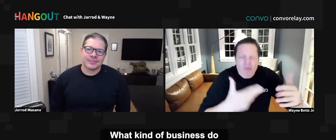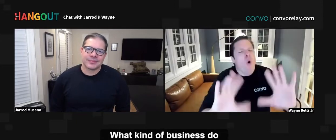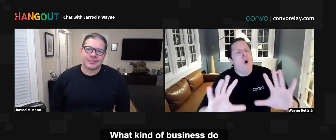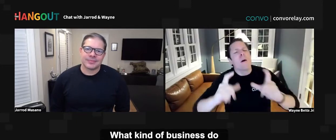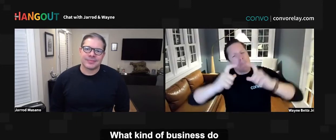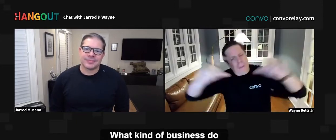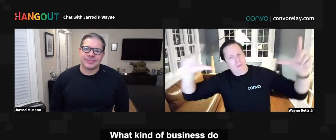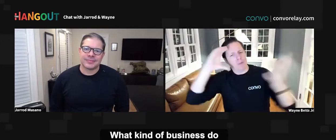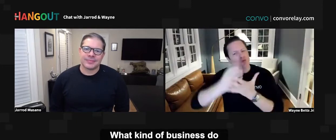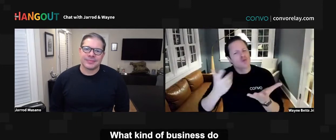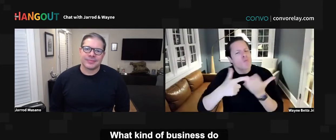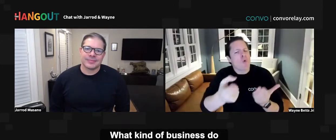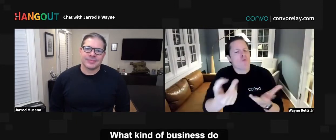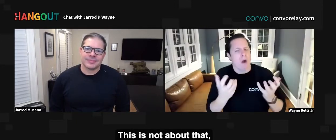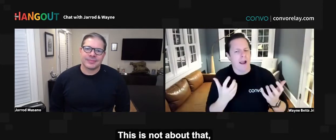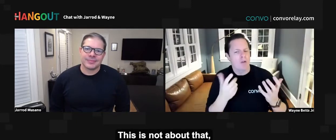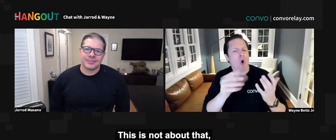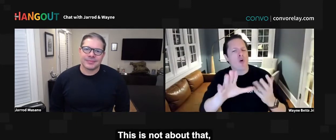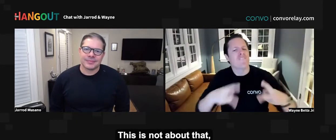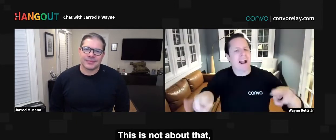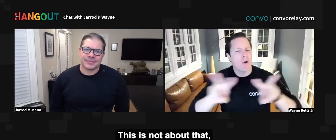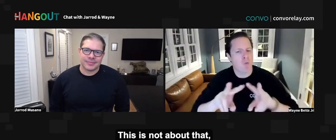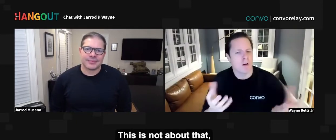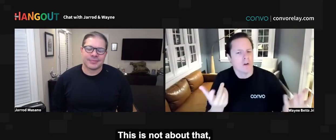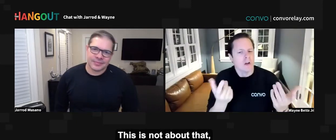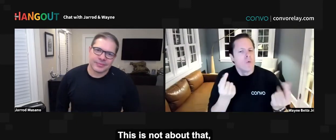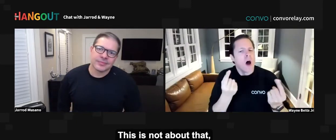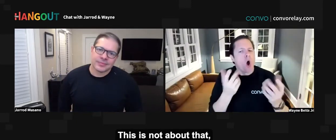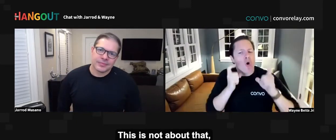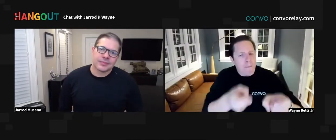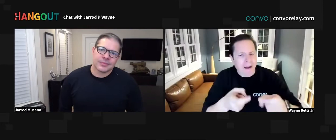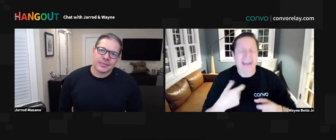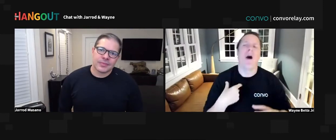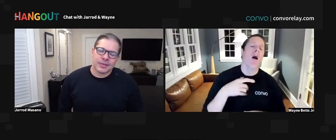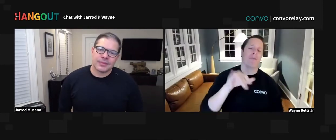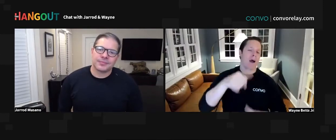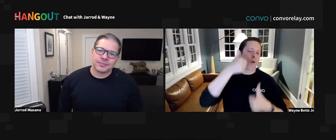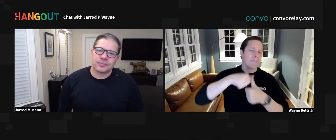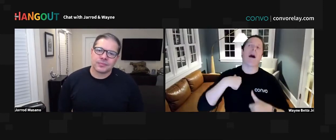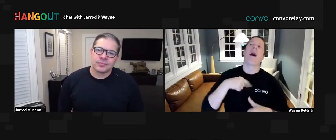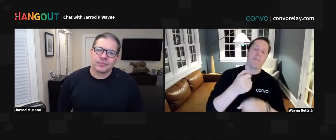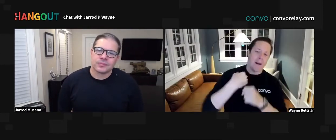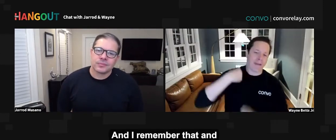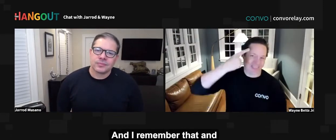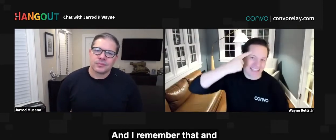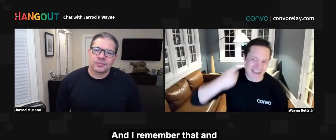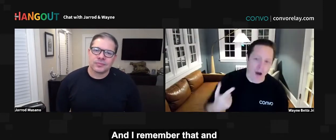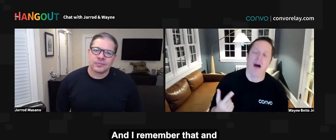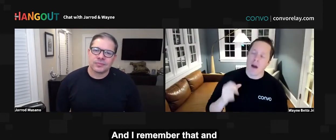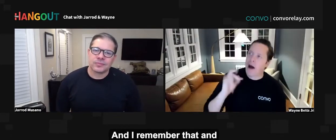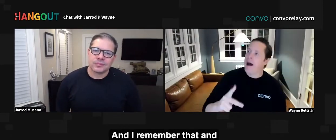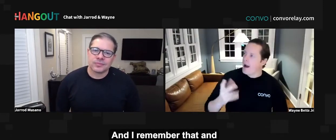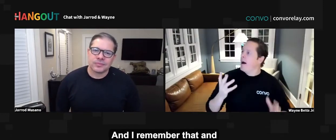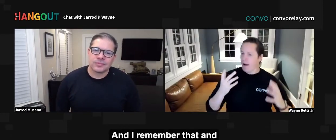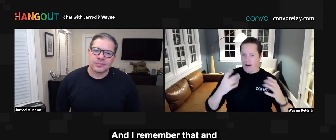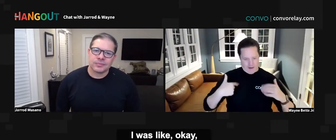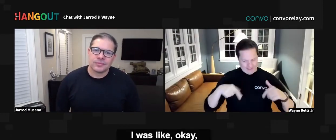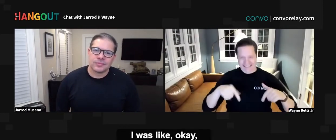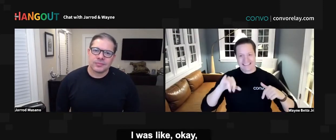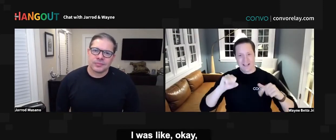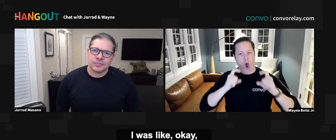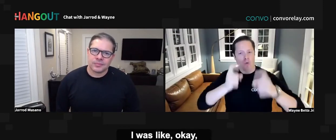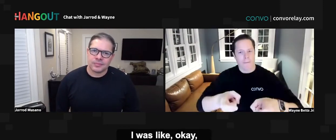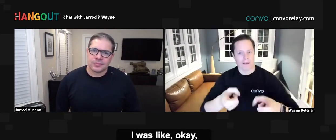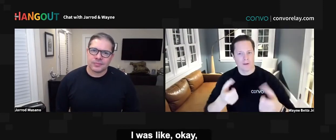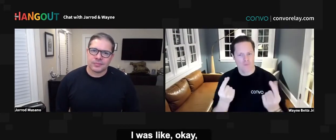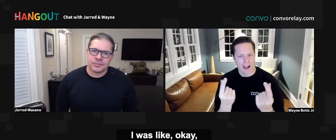future? What kind of business do you want to set up right now? It's not about that. What big picture? What's your value? What's your contribution? And I remember that. And that got me